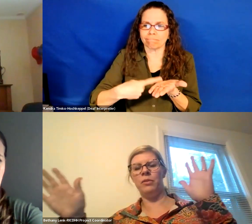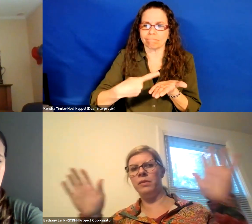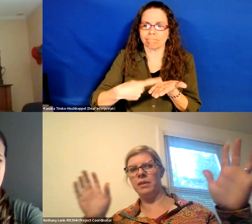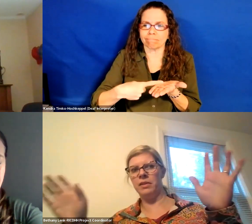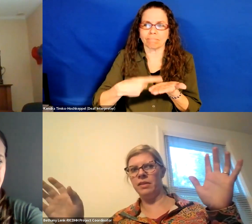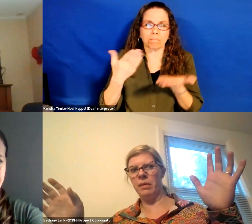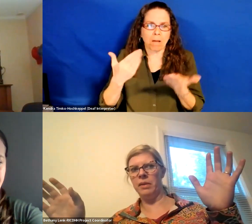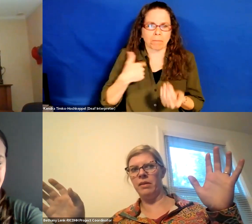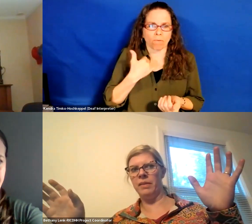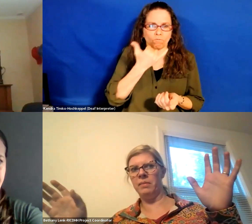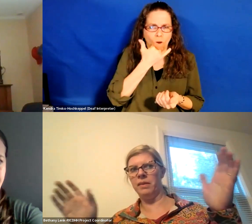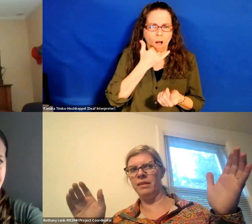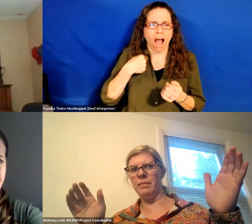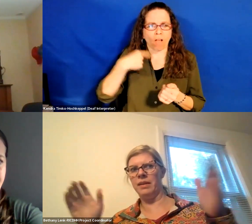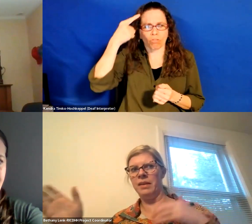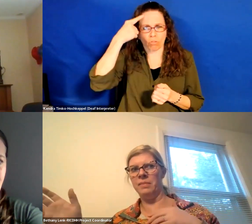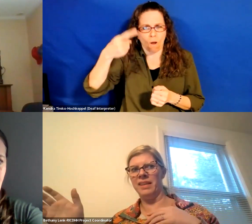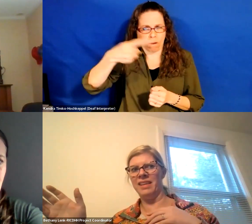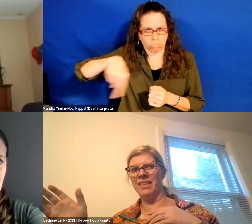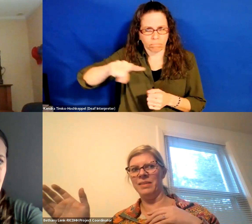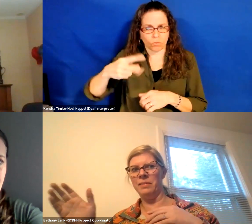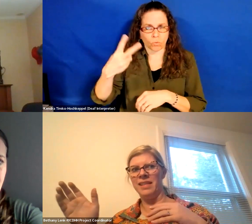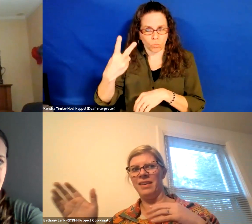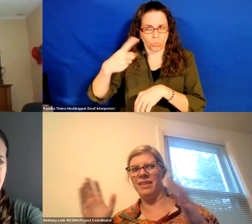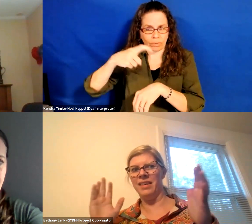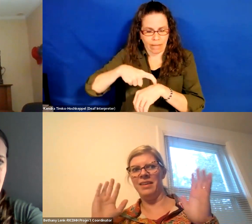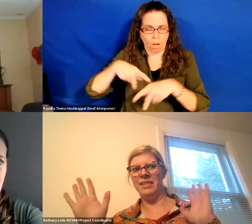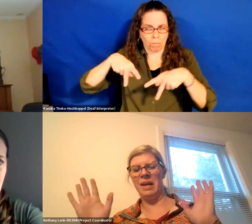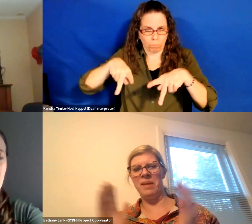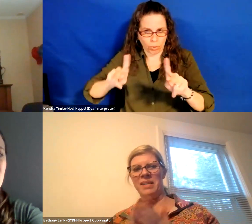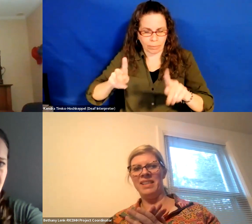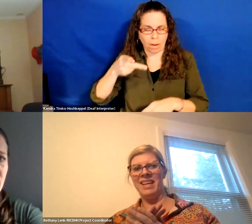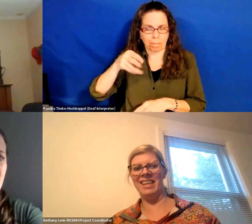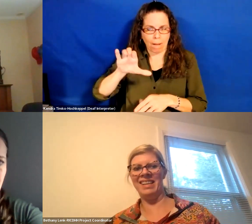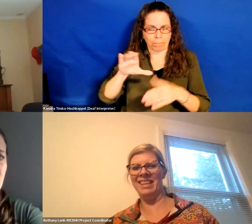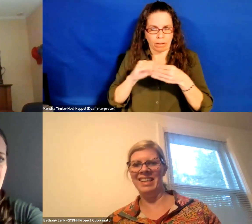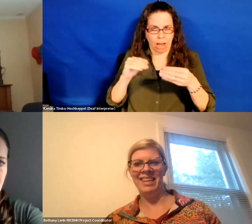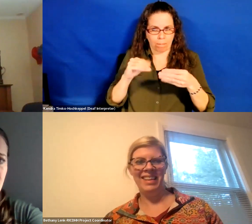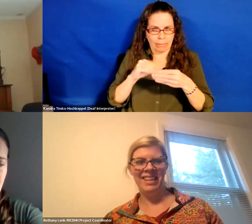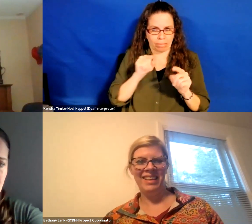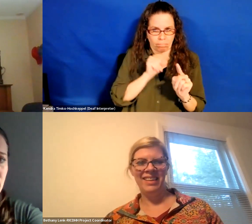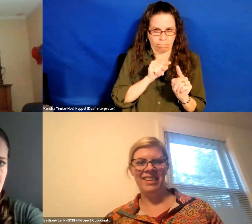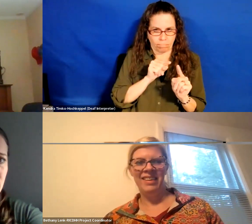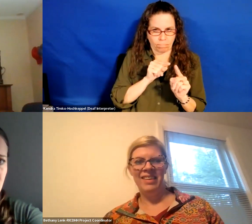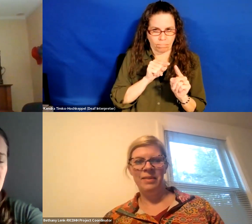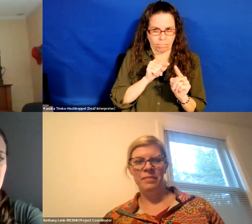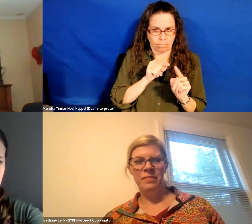was 2 sections of public comment, one at the beginning, one at the end? Did I imagine that?